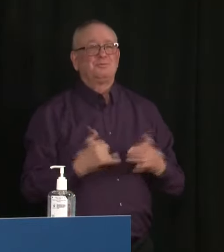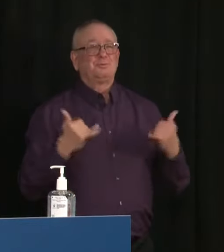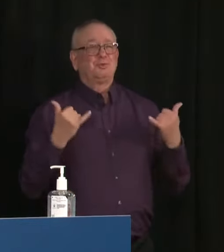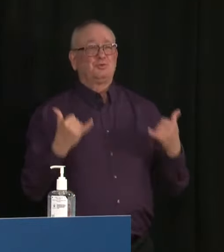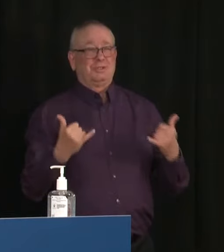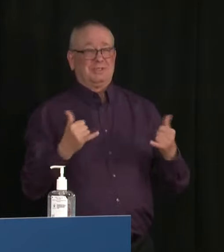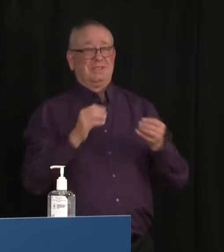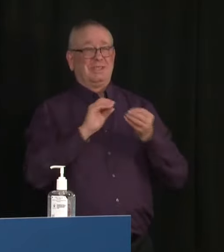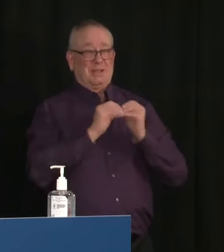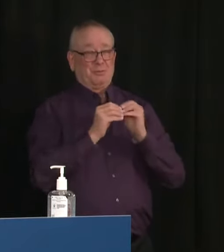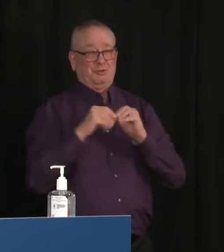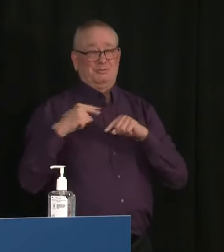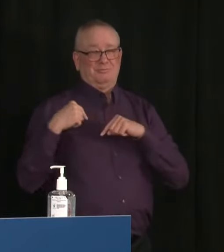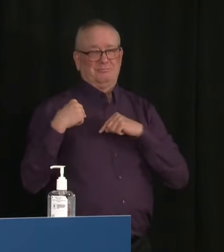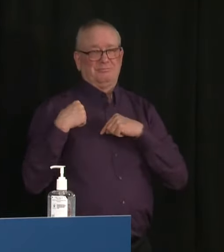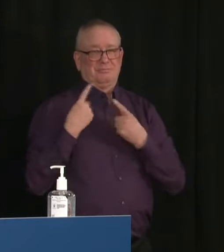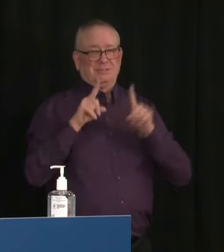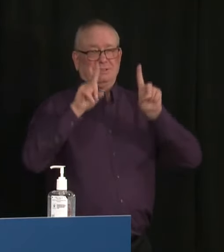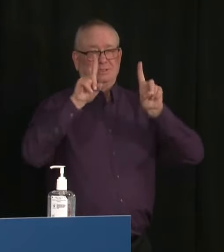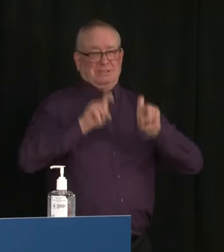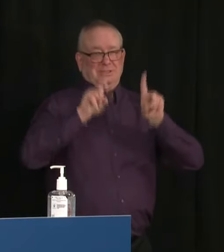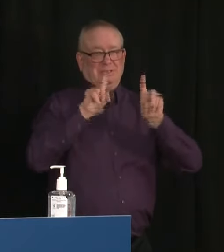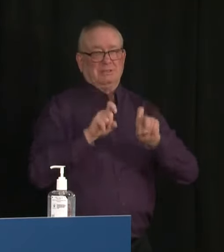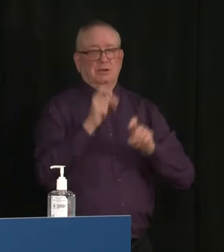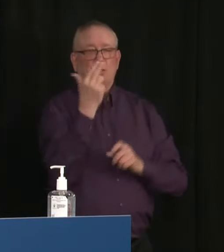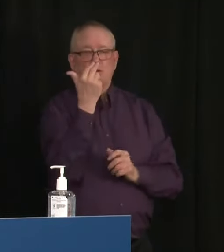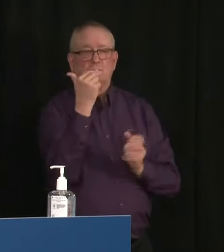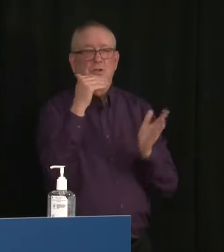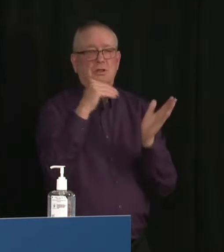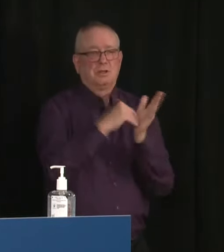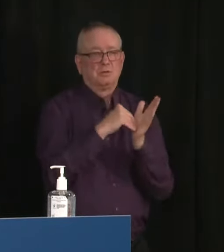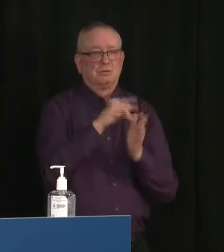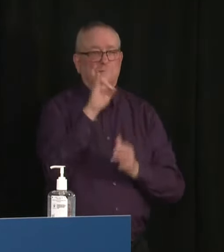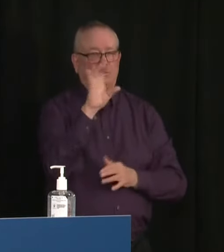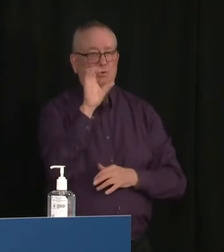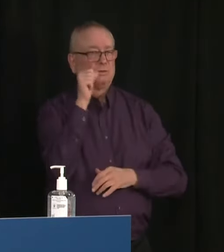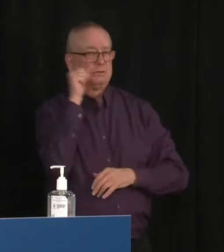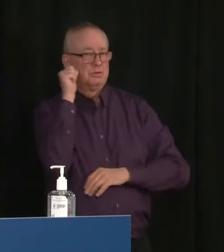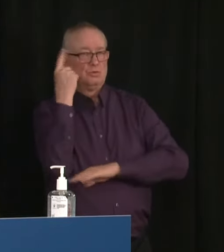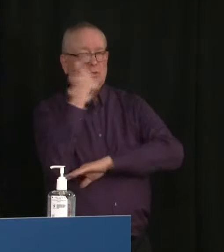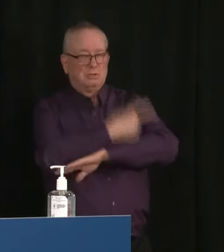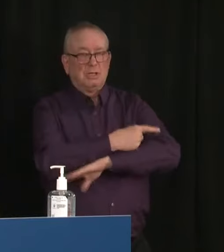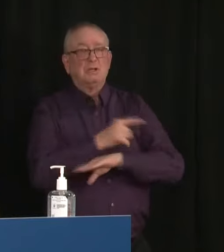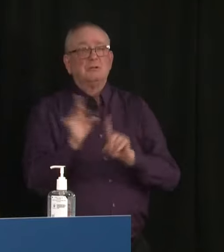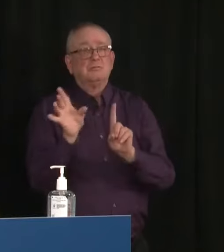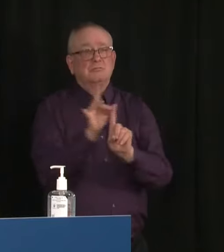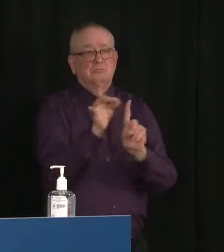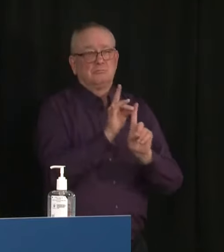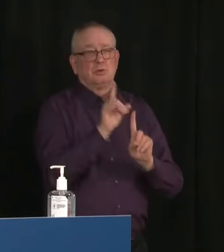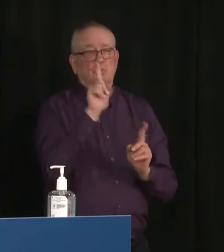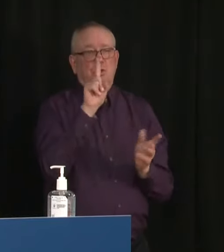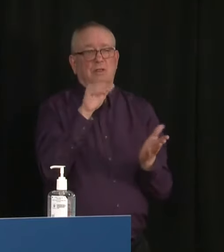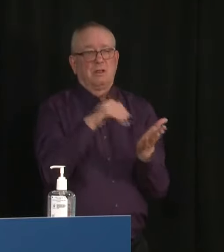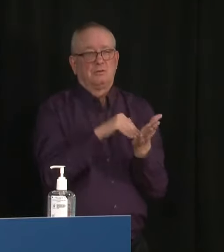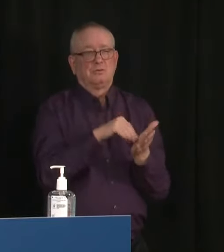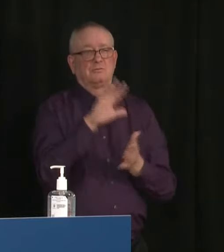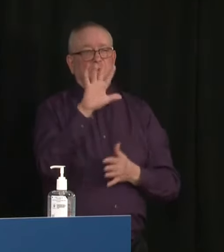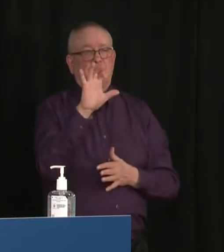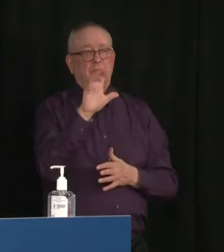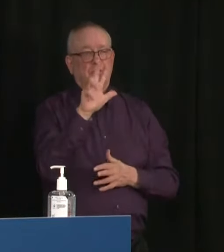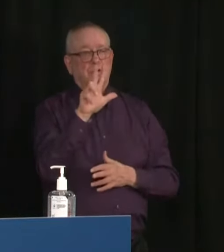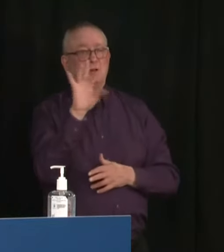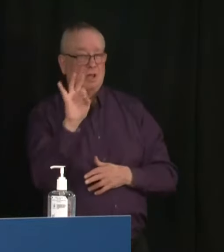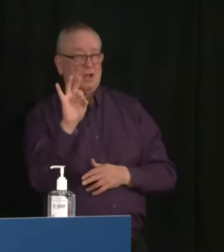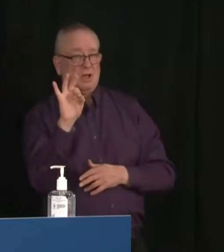1,539 new cases of COVID-19. We have completed about 13,700 tests, and our positivity